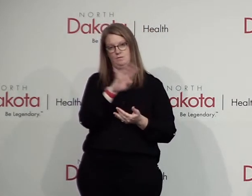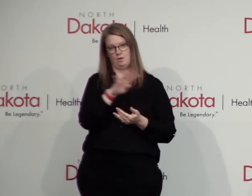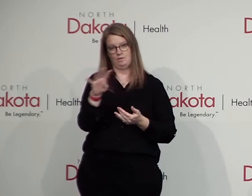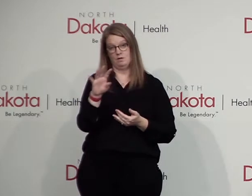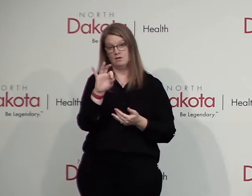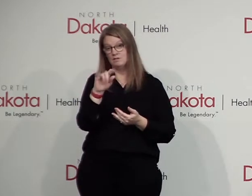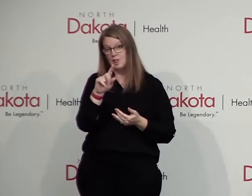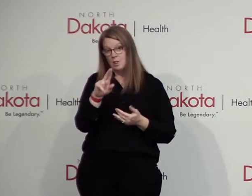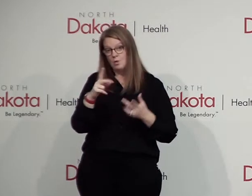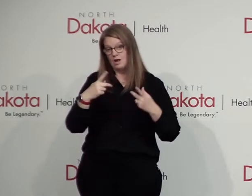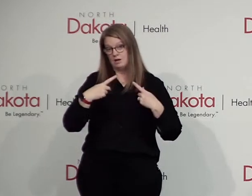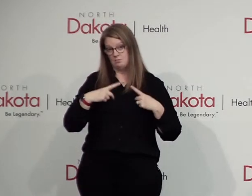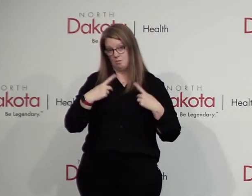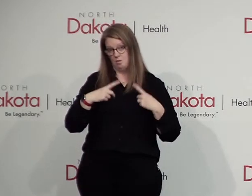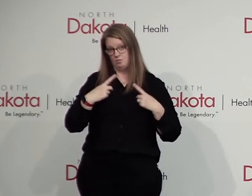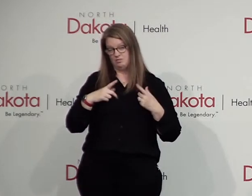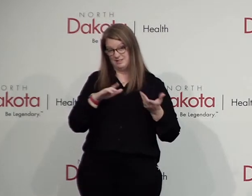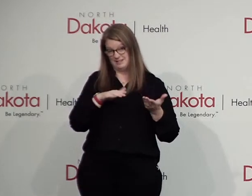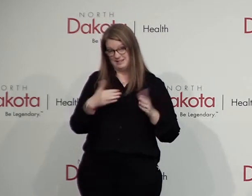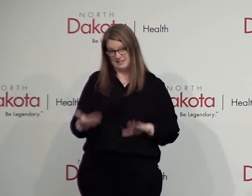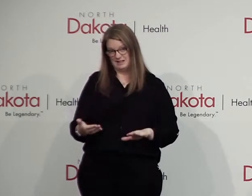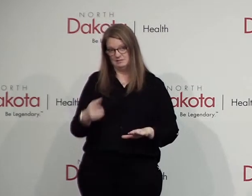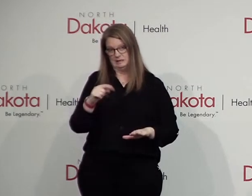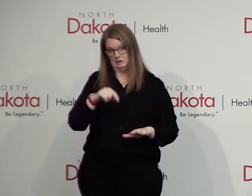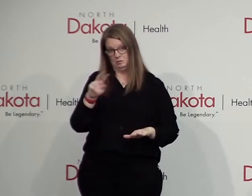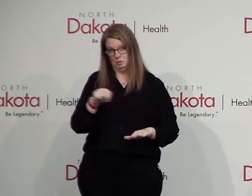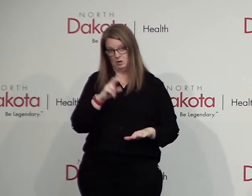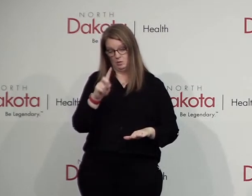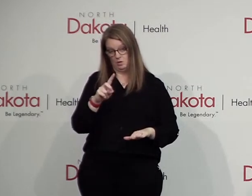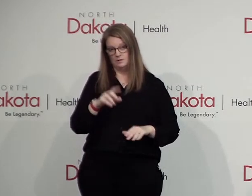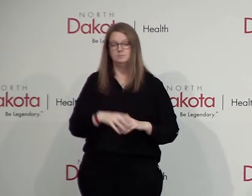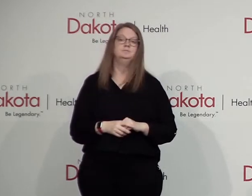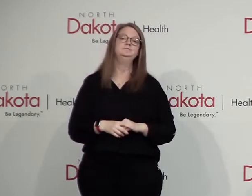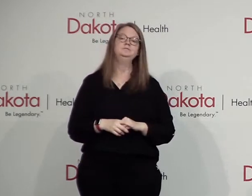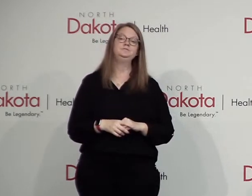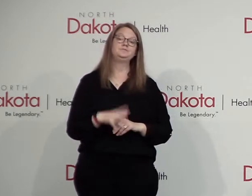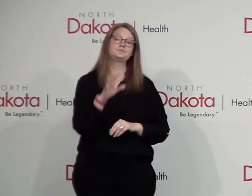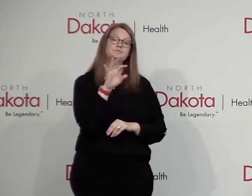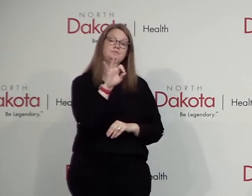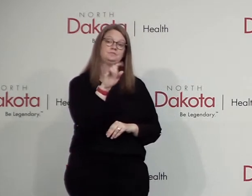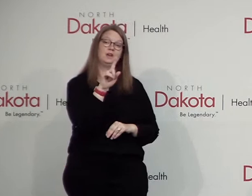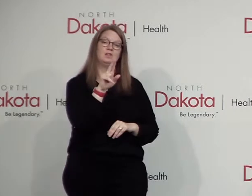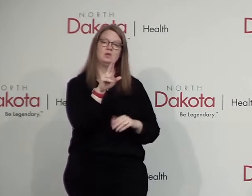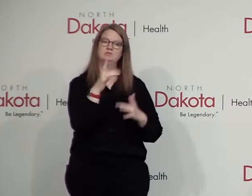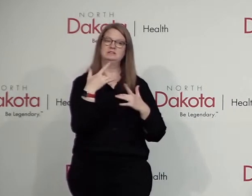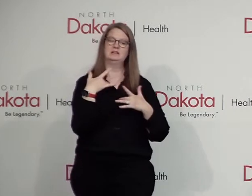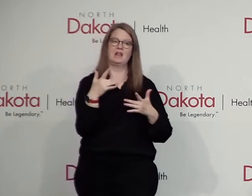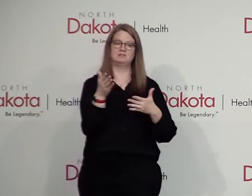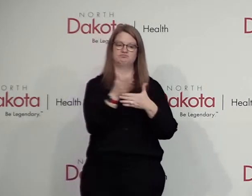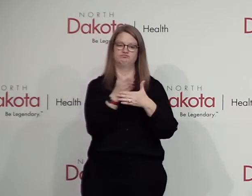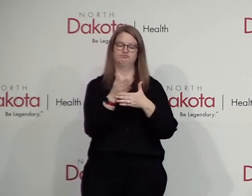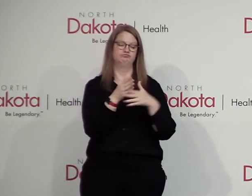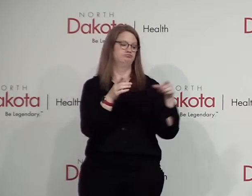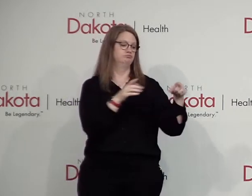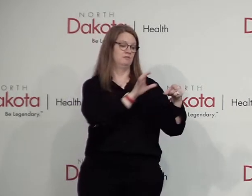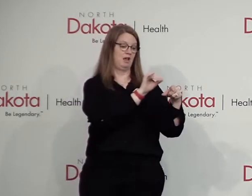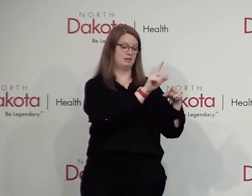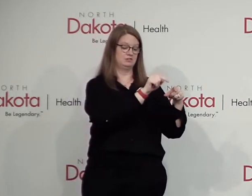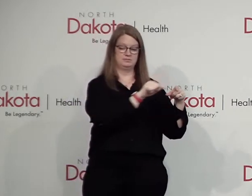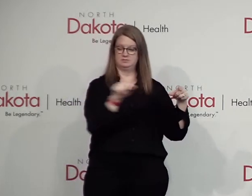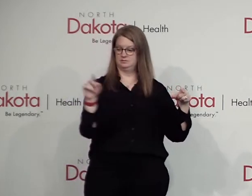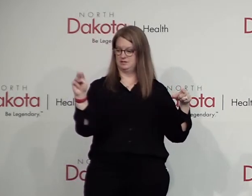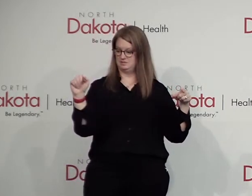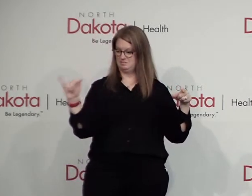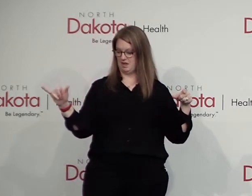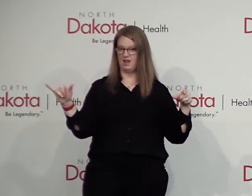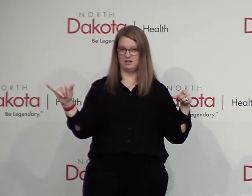1,344 flu and pneumonia-associated deaths in North Dakota. Flu season typically runs between October and May, with